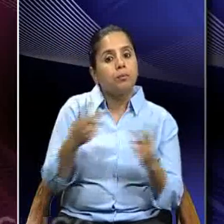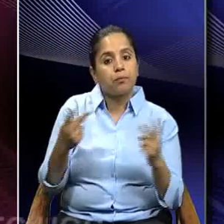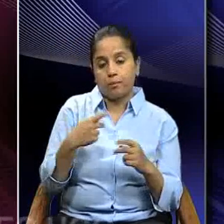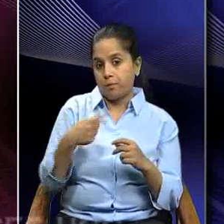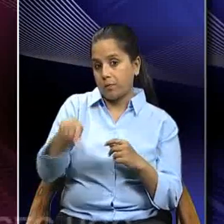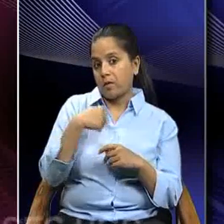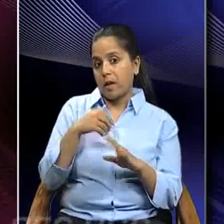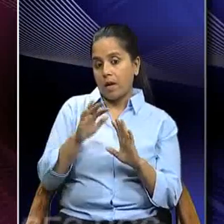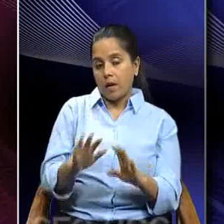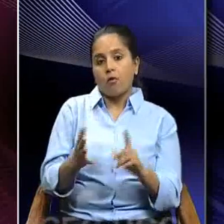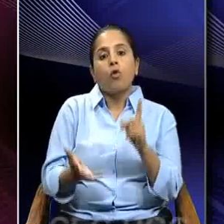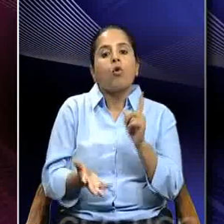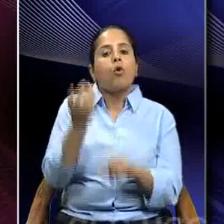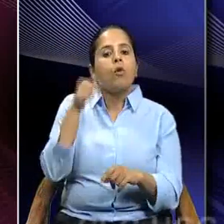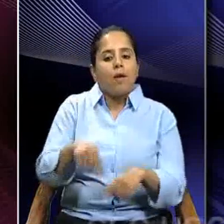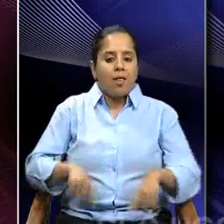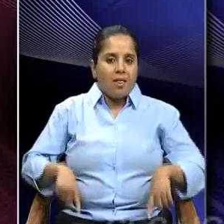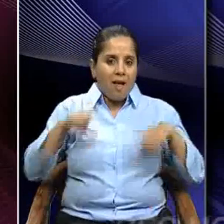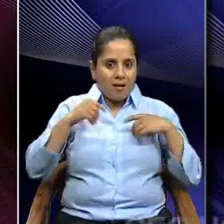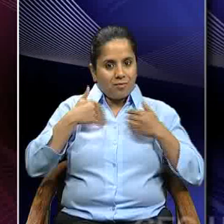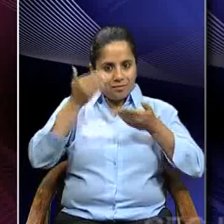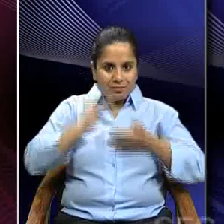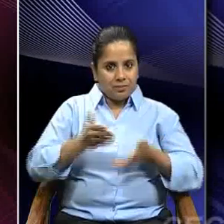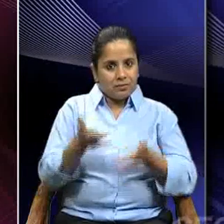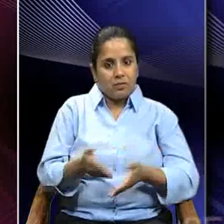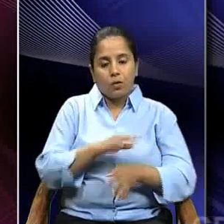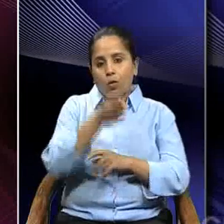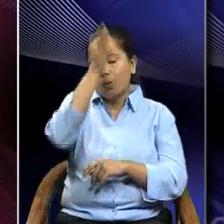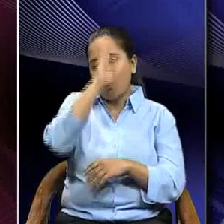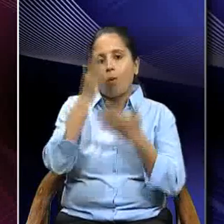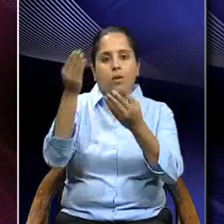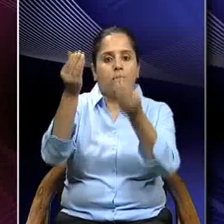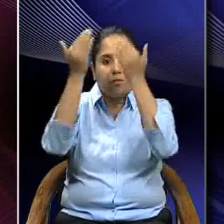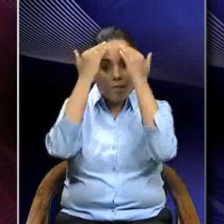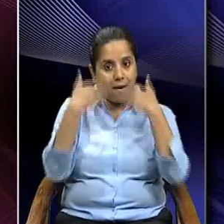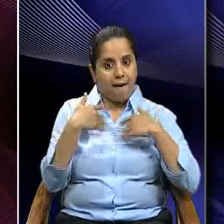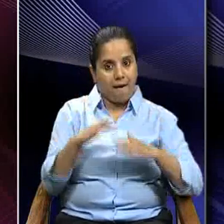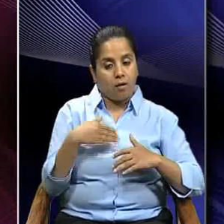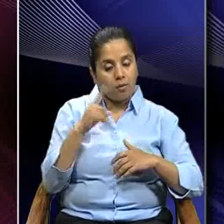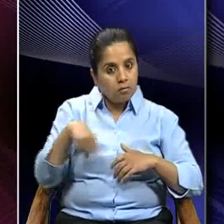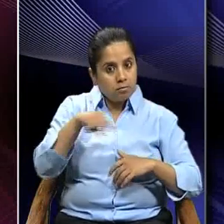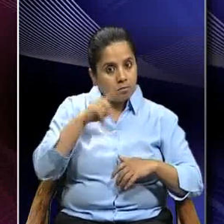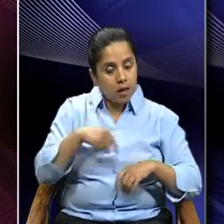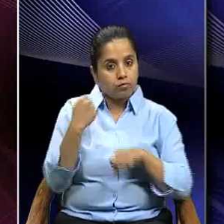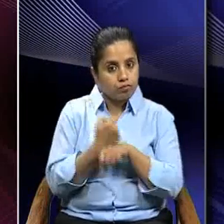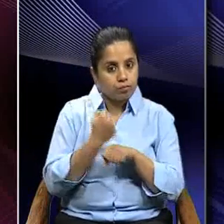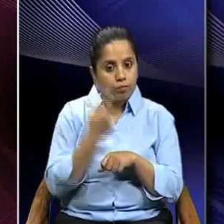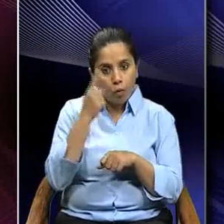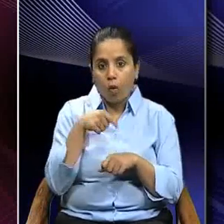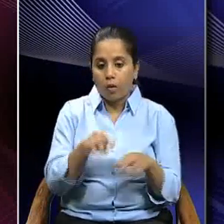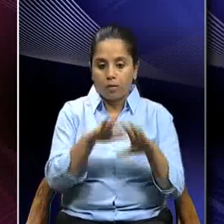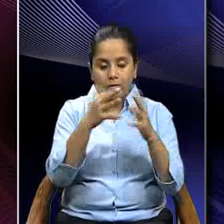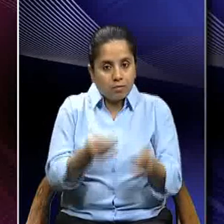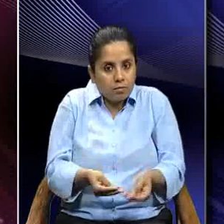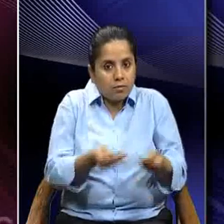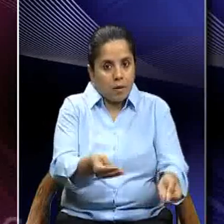have got this life by the Almighty, and we have to make our contribution towards this spiritual